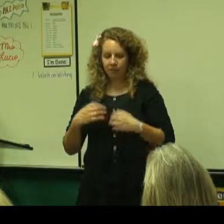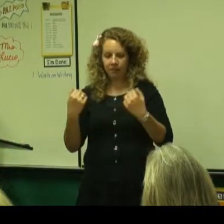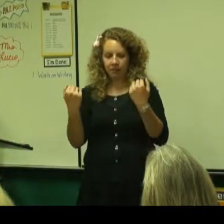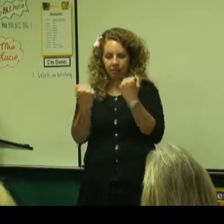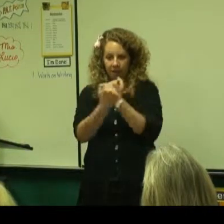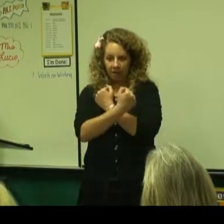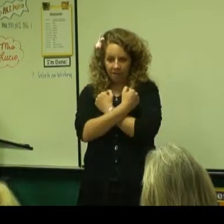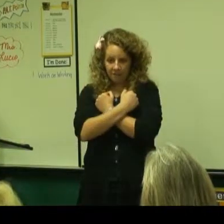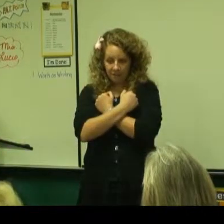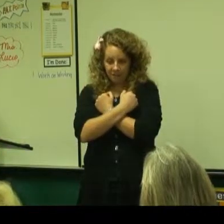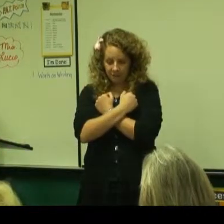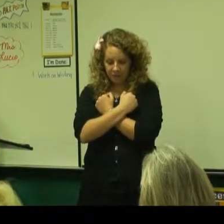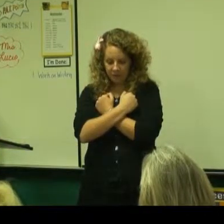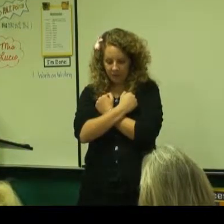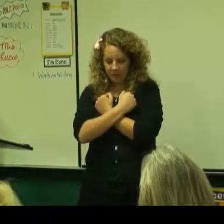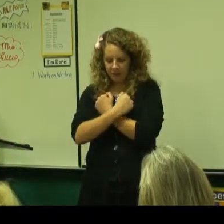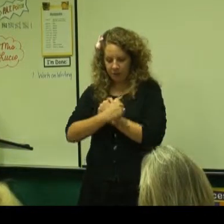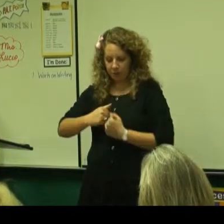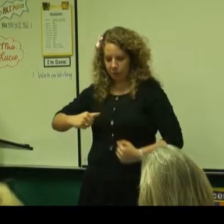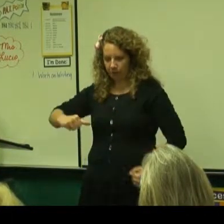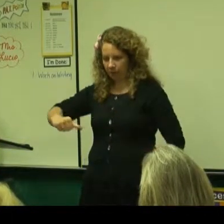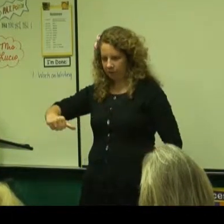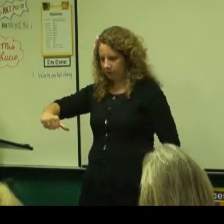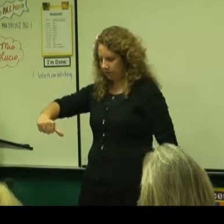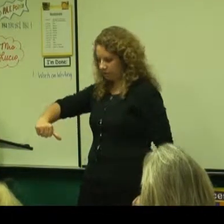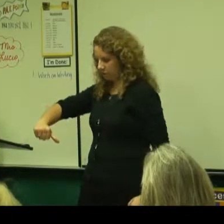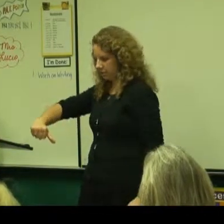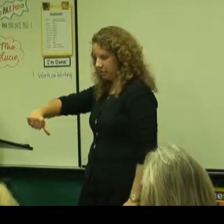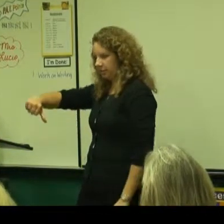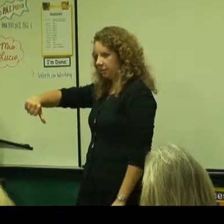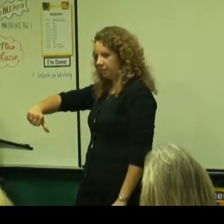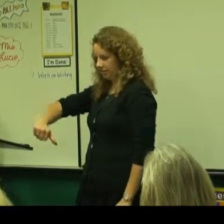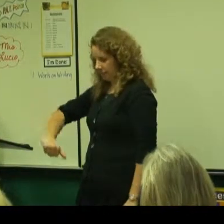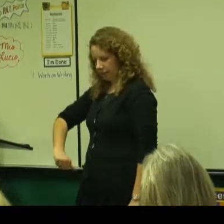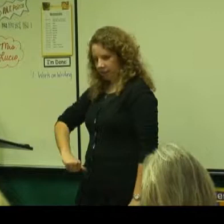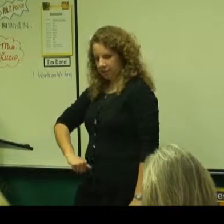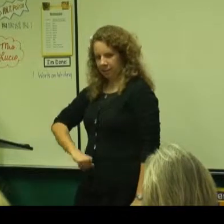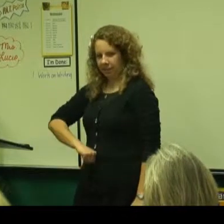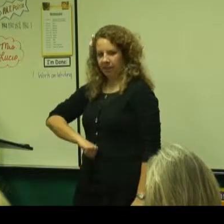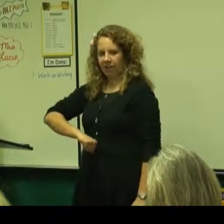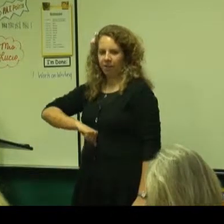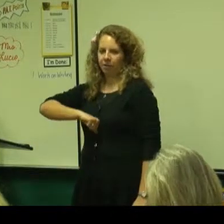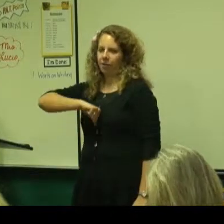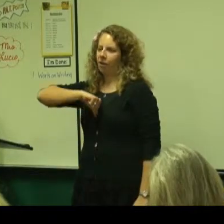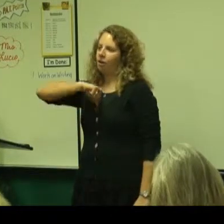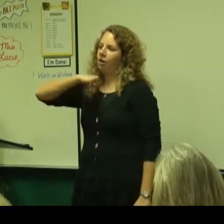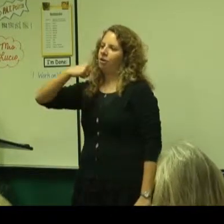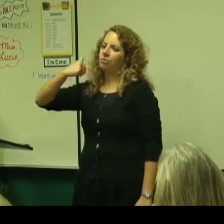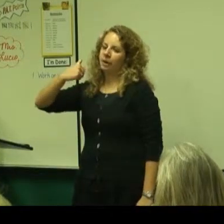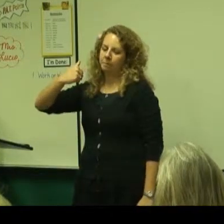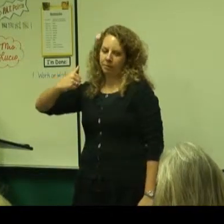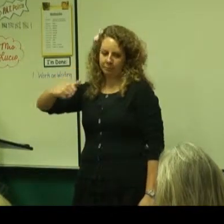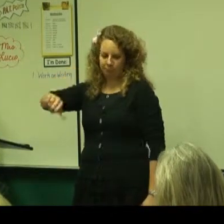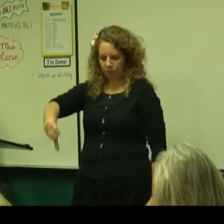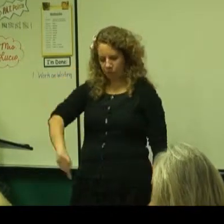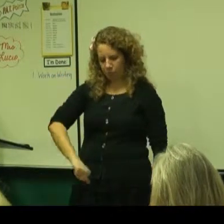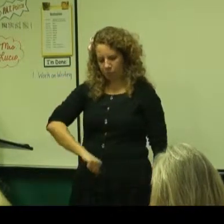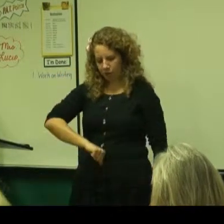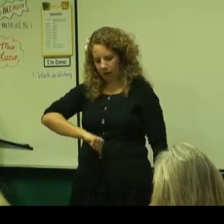be love, then proud, starts here, and it's like here and going all the way up.